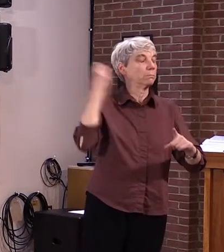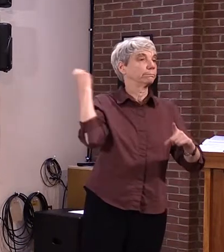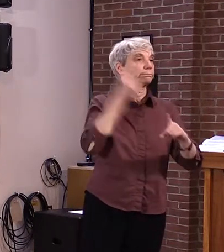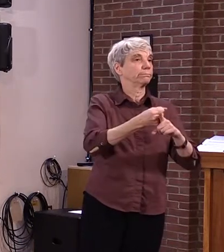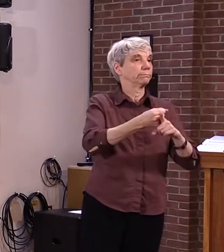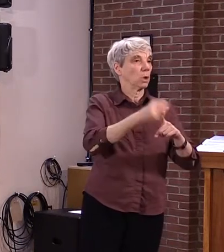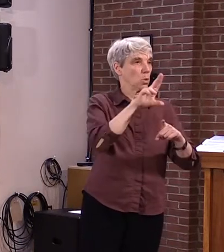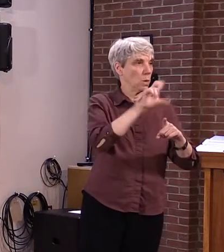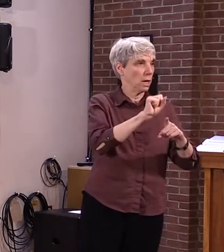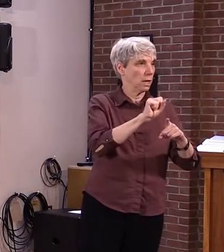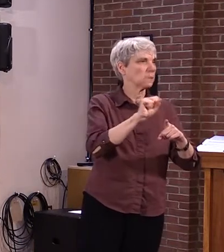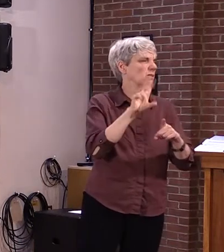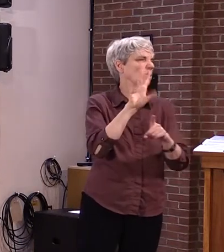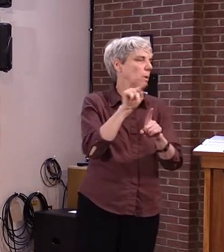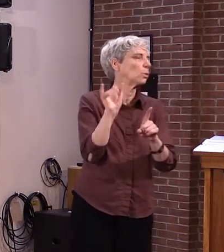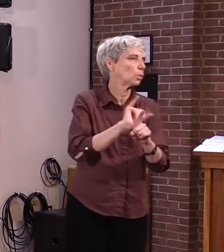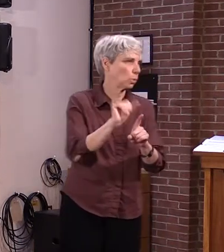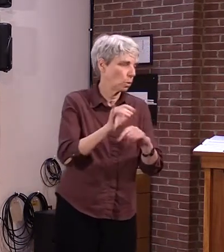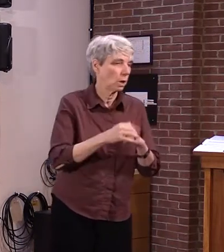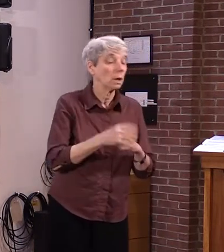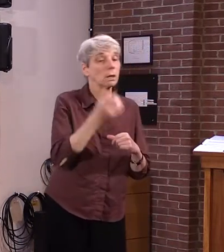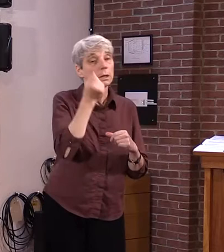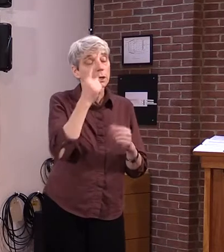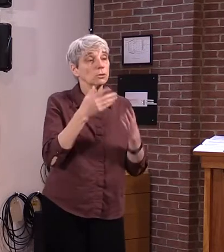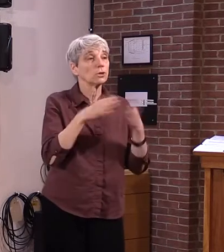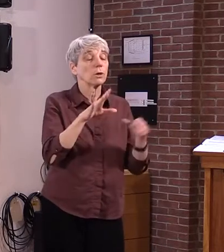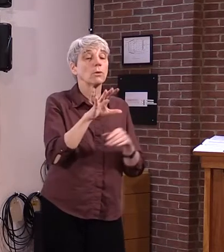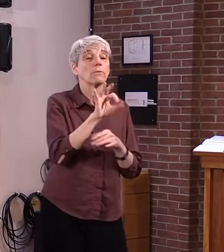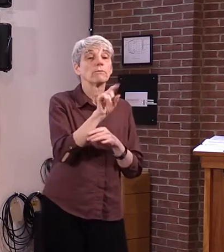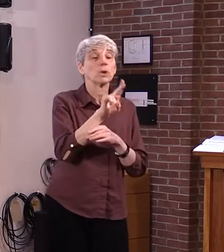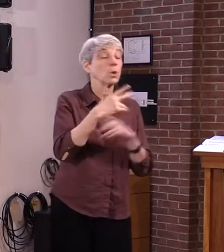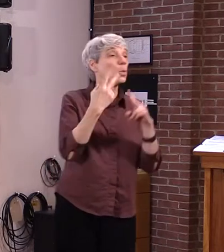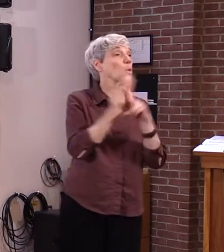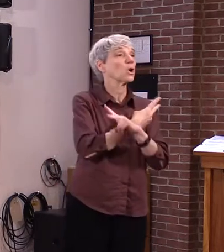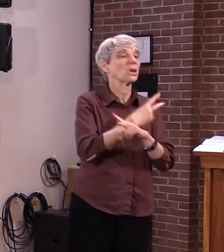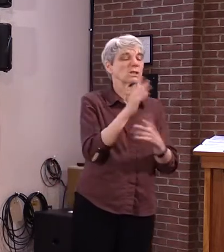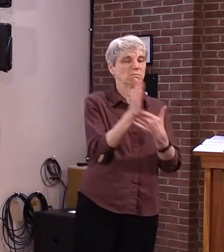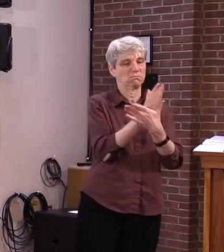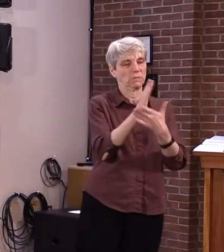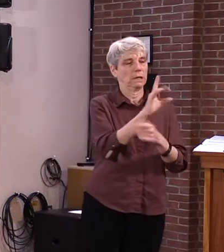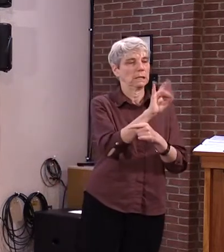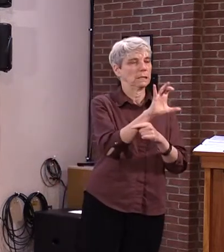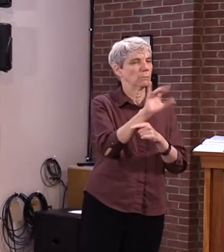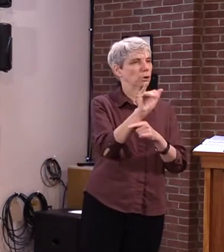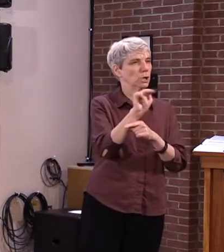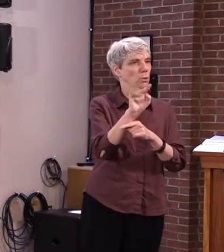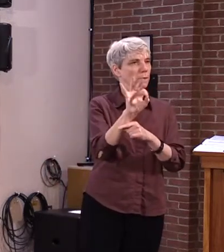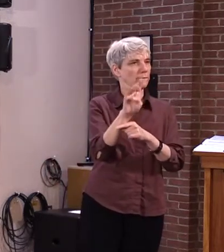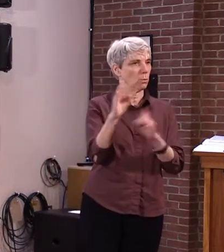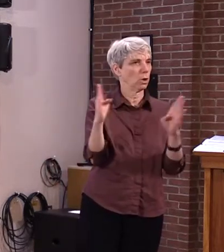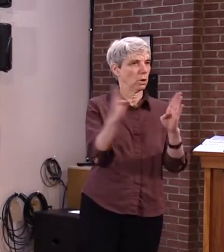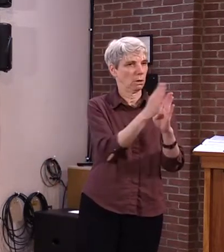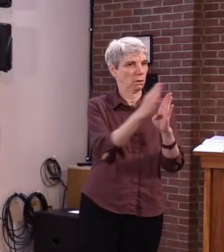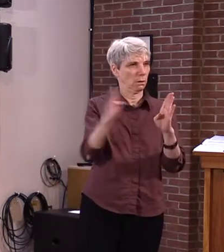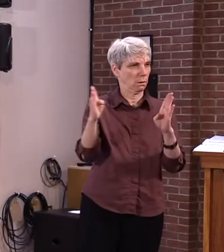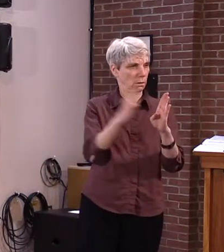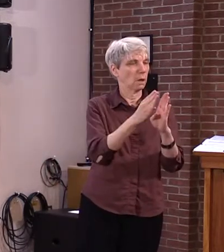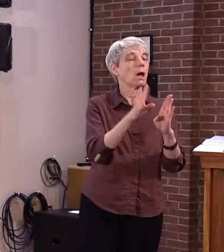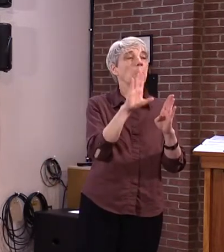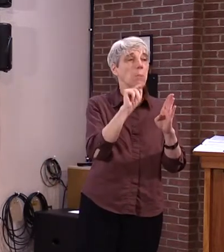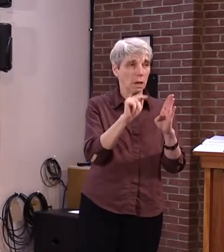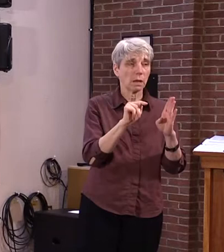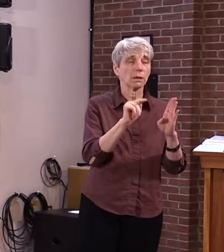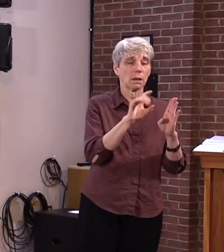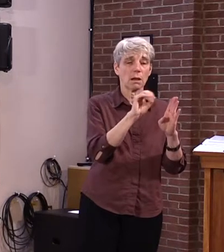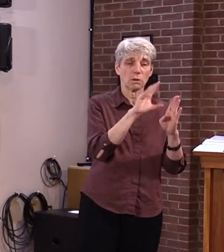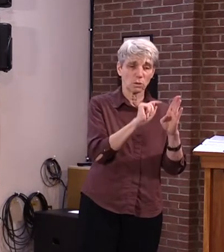and Vermont. But generally, you know, the flu will generally peak somewhere between December and February, but it will start circulating more intensely,